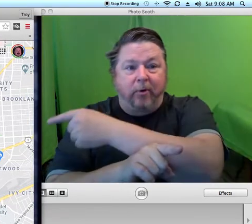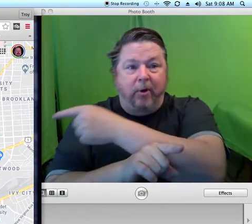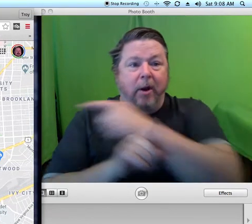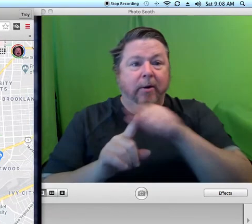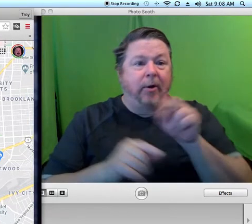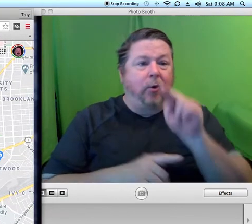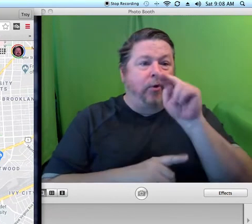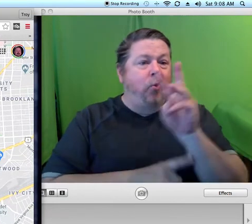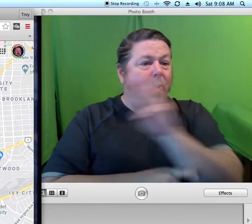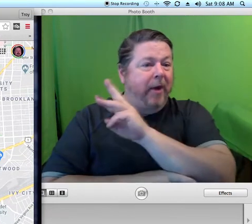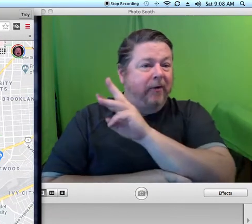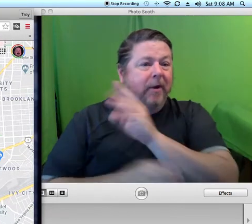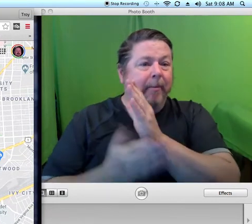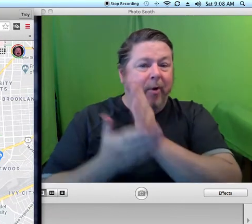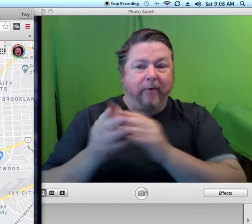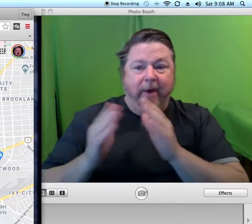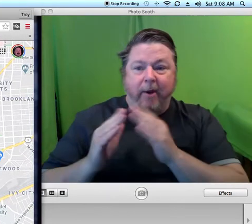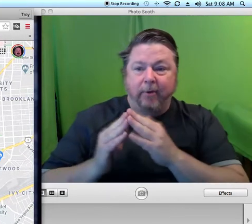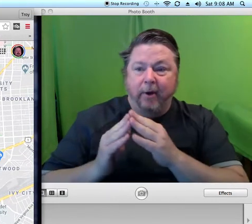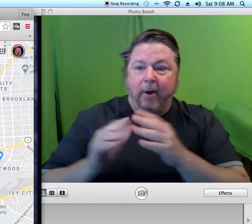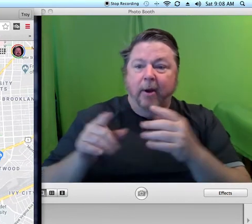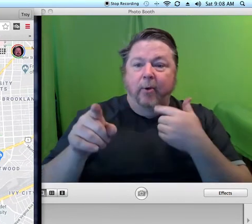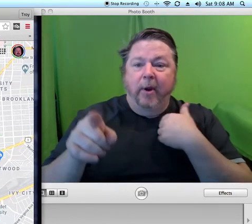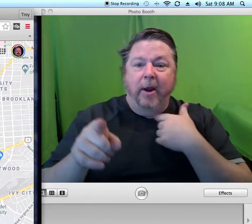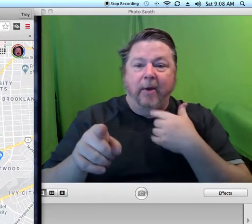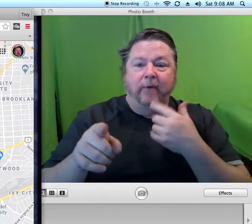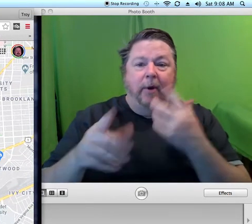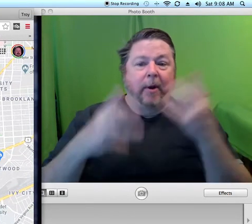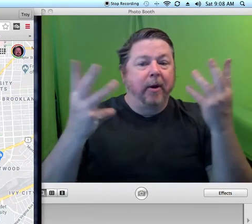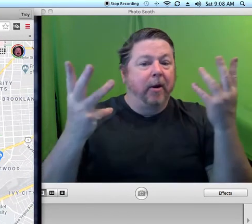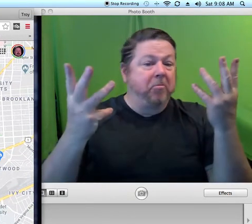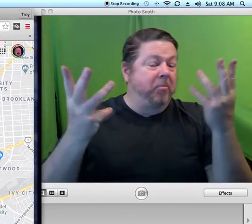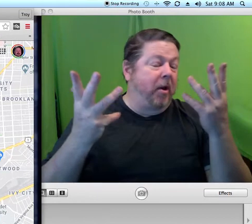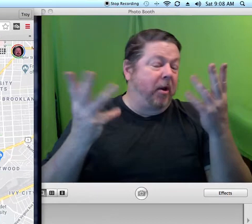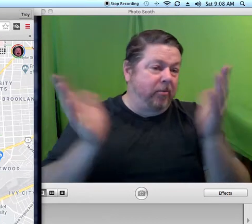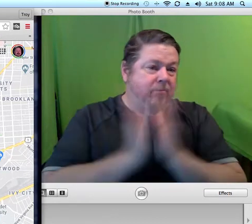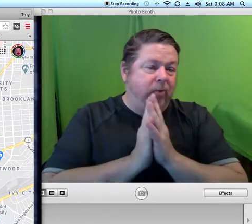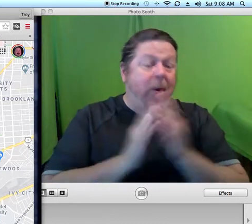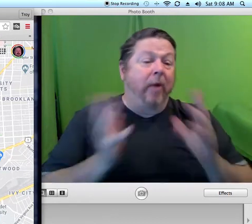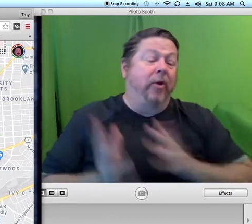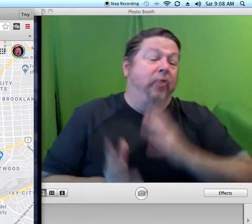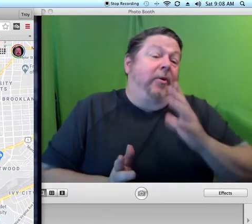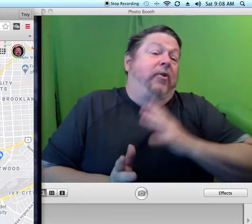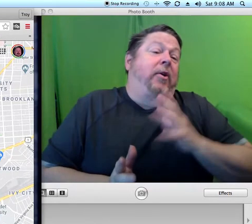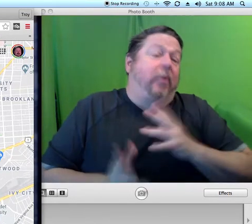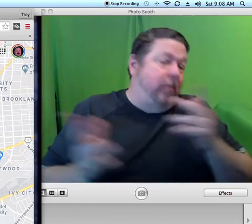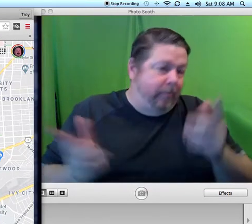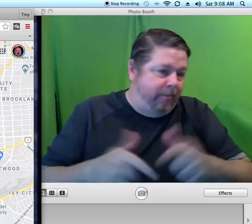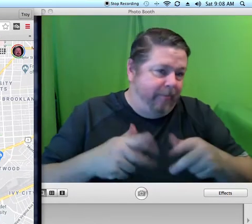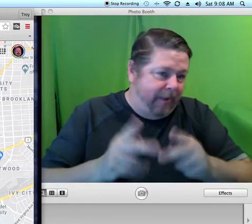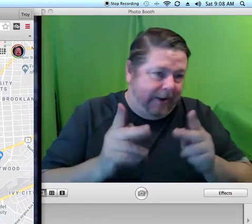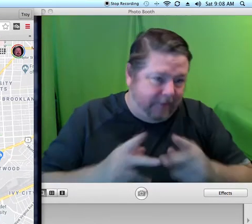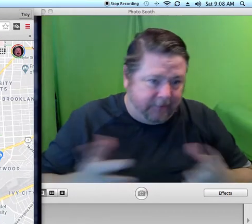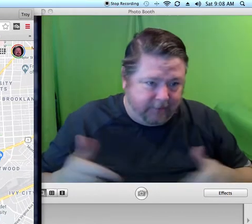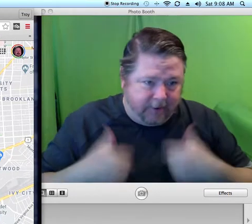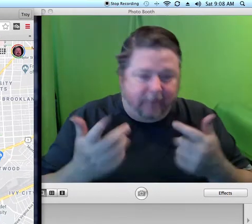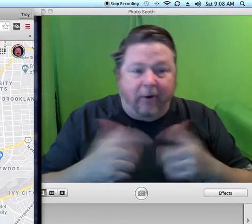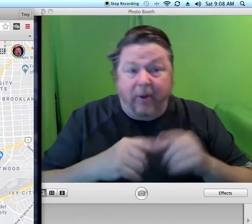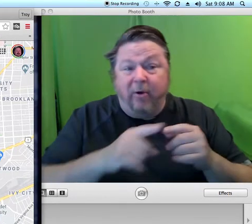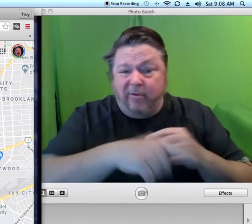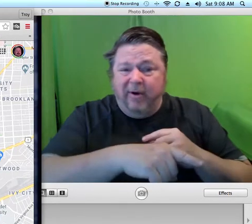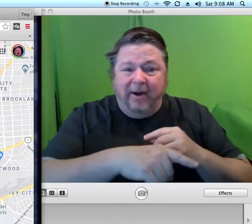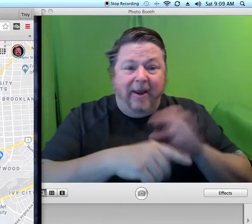Over on the northwest part of town, we have, well, the ritzier places to